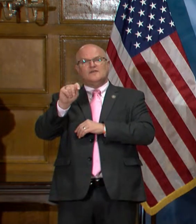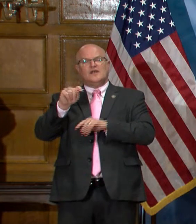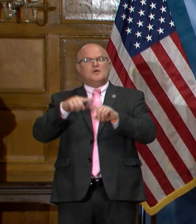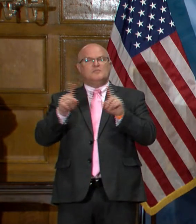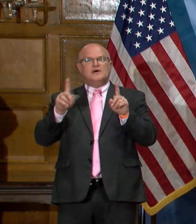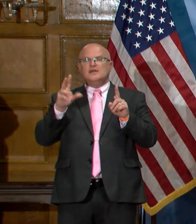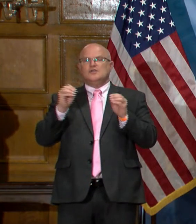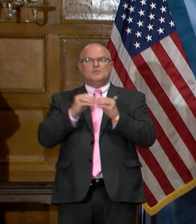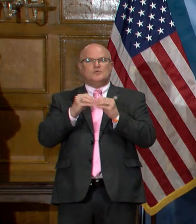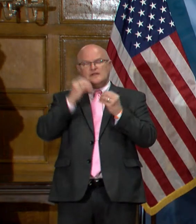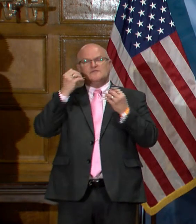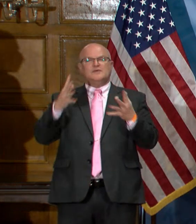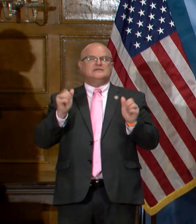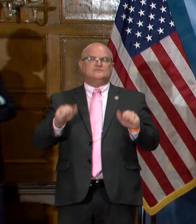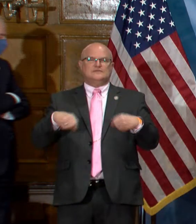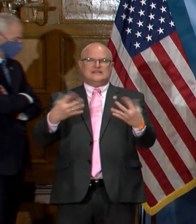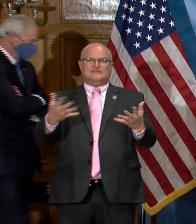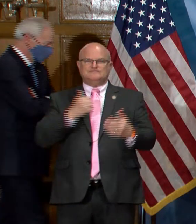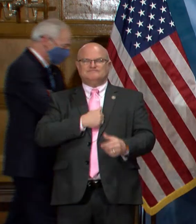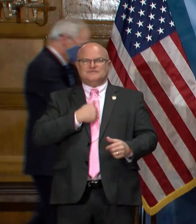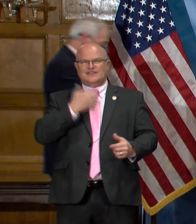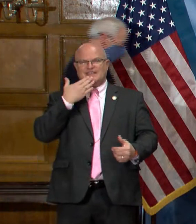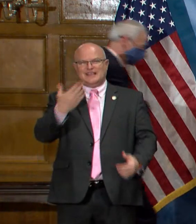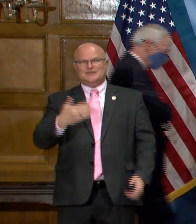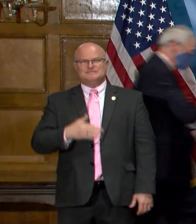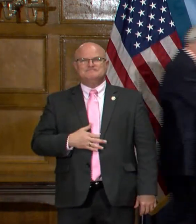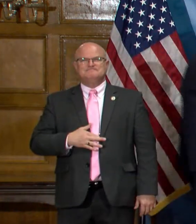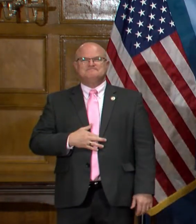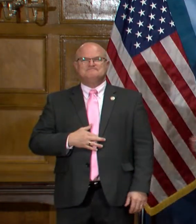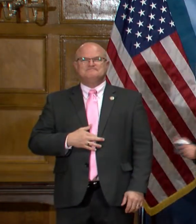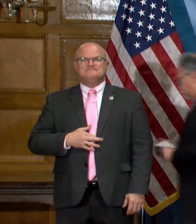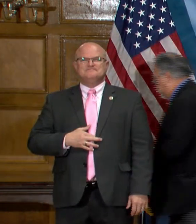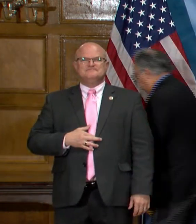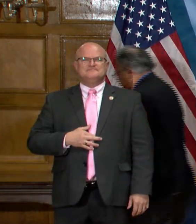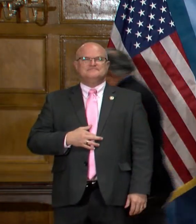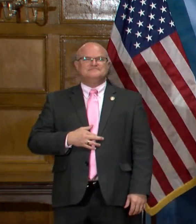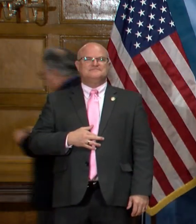other information regarding the patient itself. Thank you.